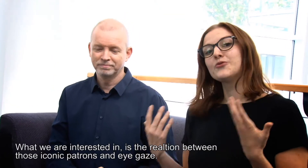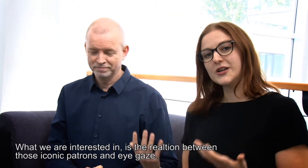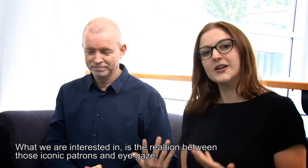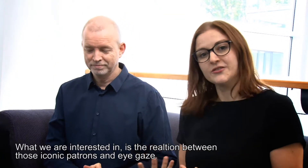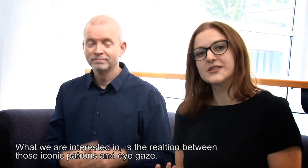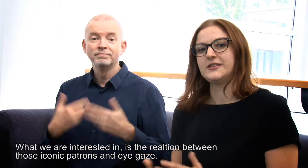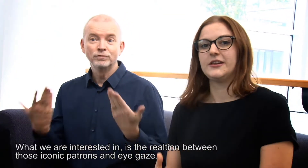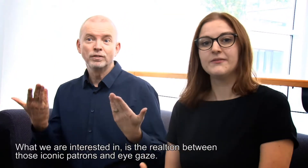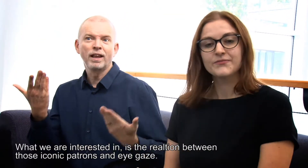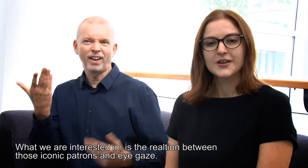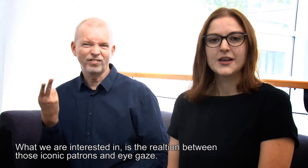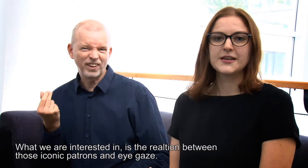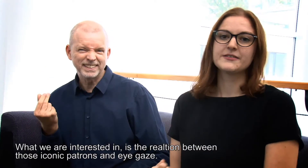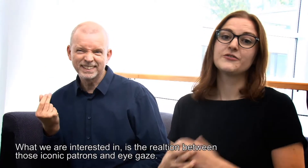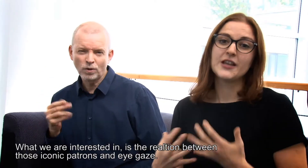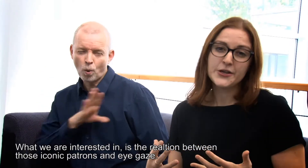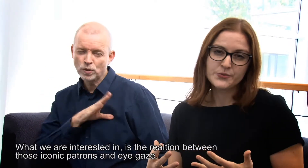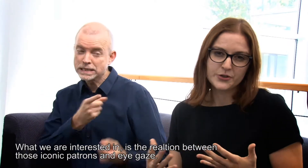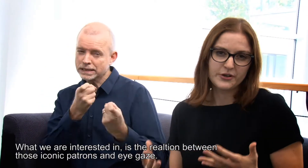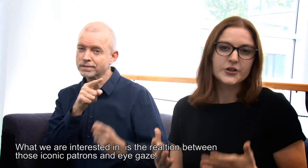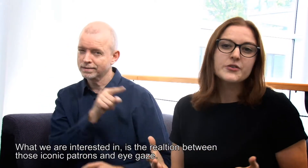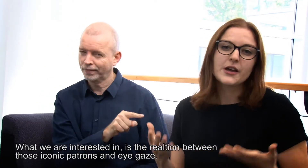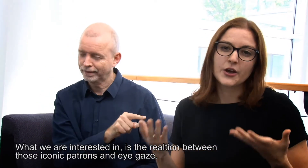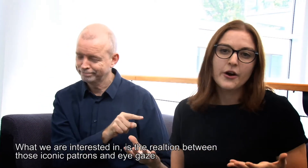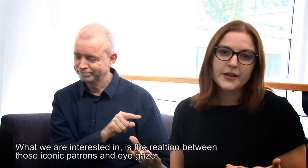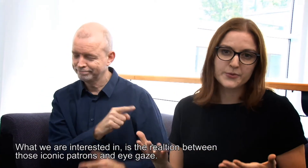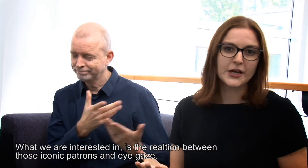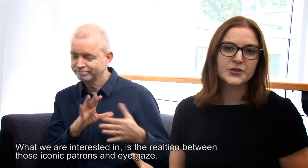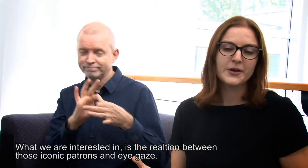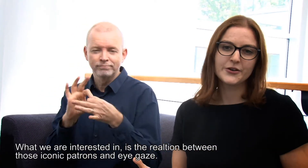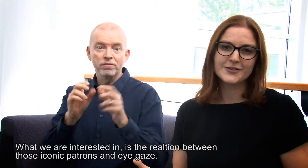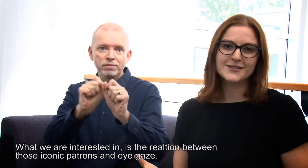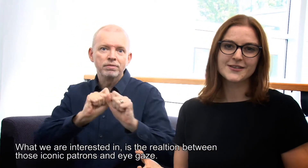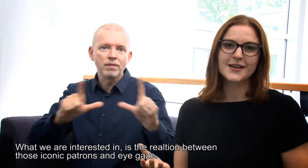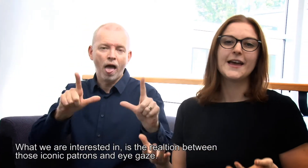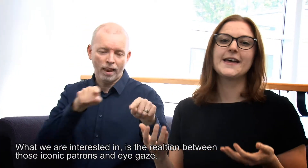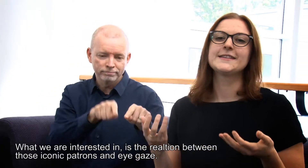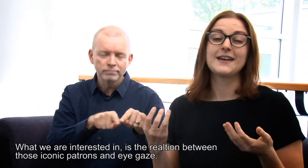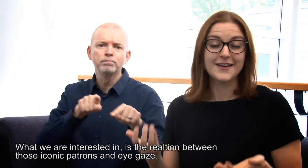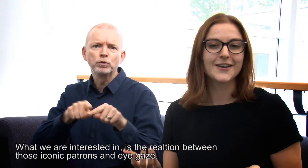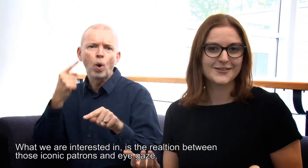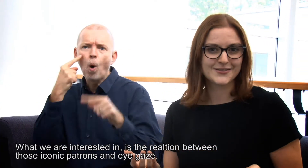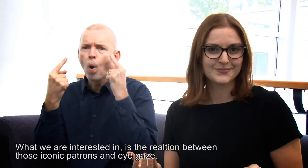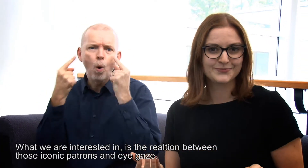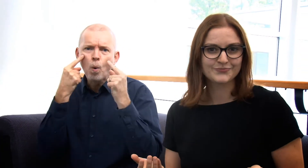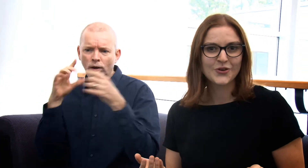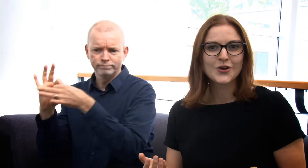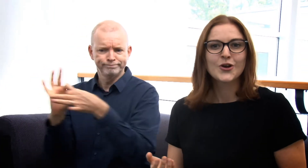So what we are interested in is the relation between those iconic production patterns and eye